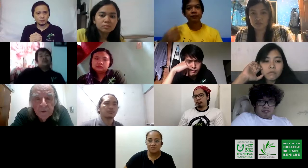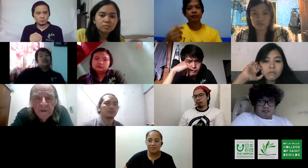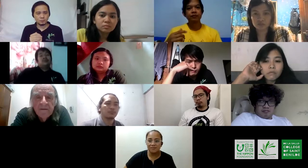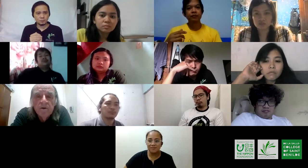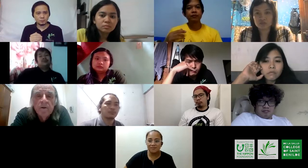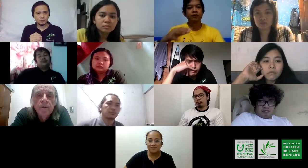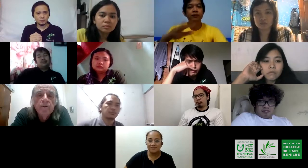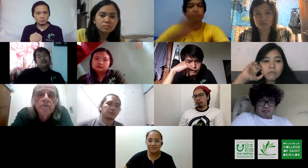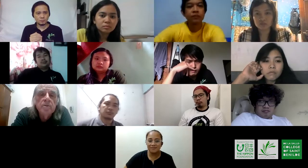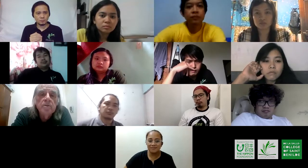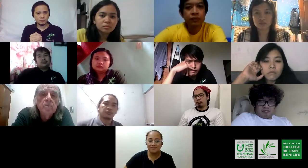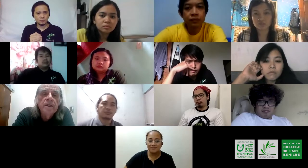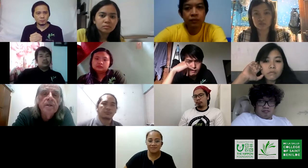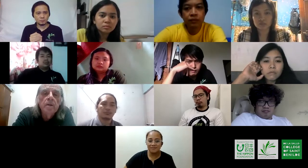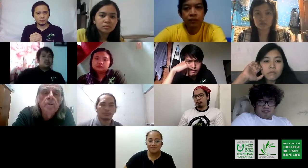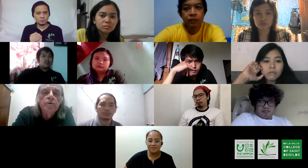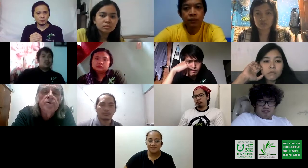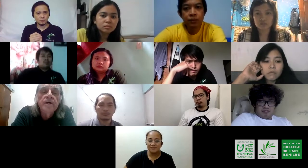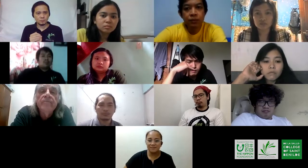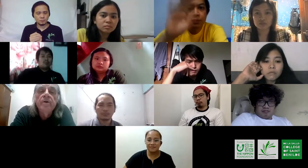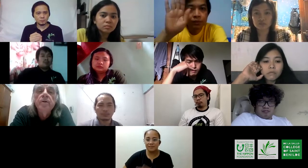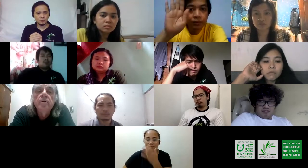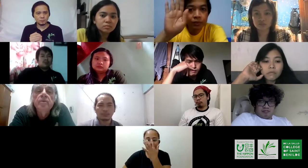You should never use